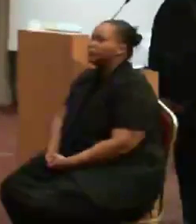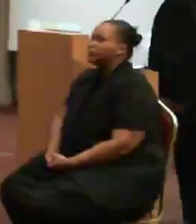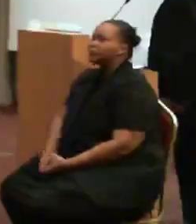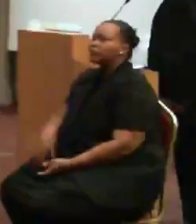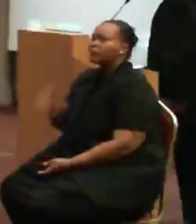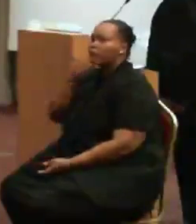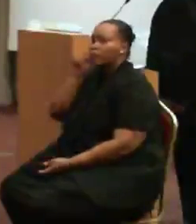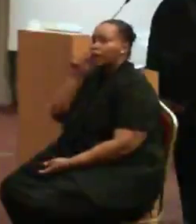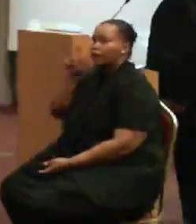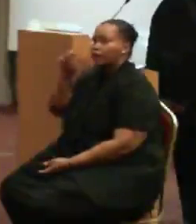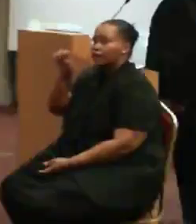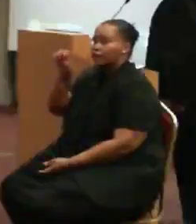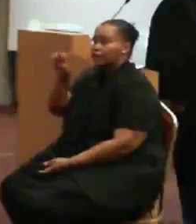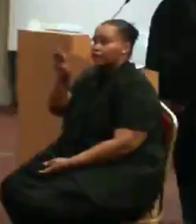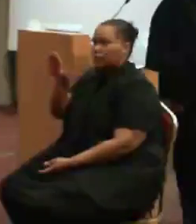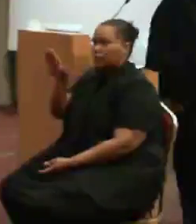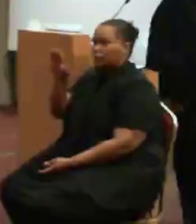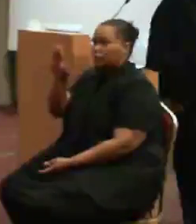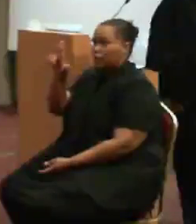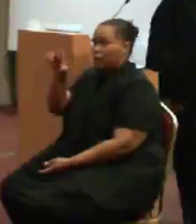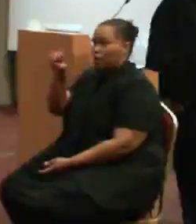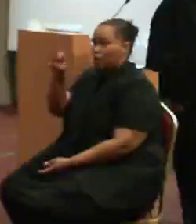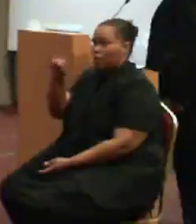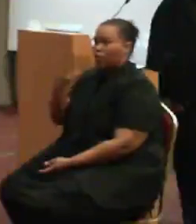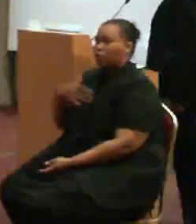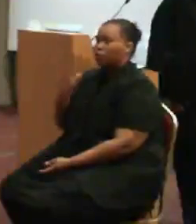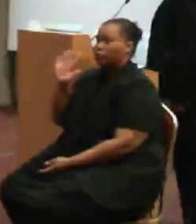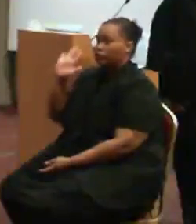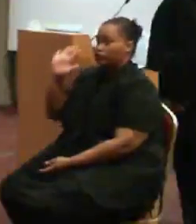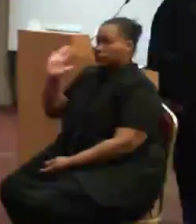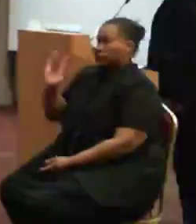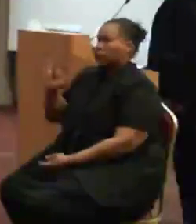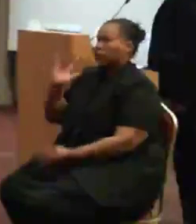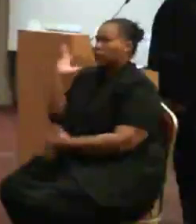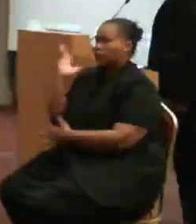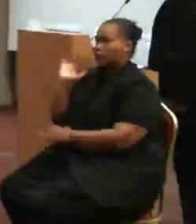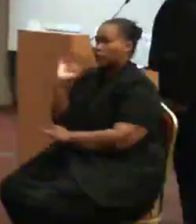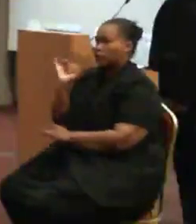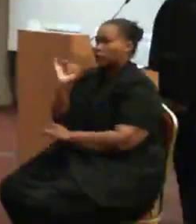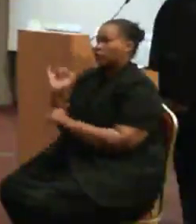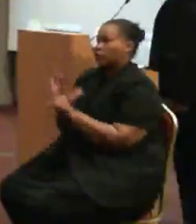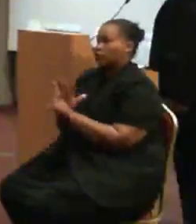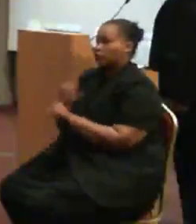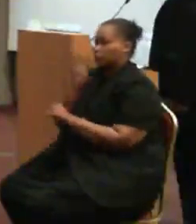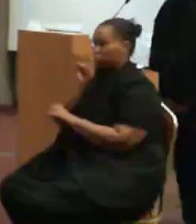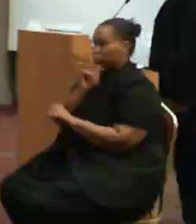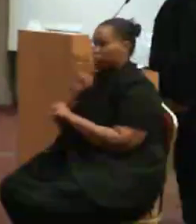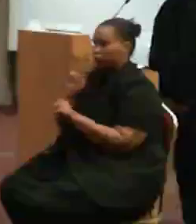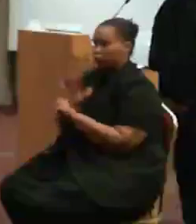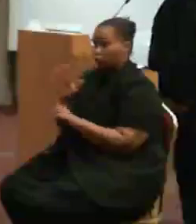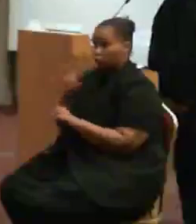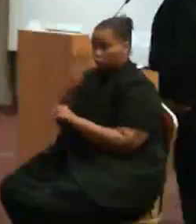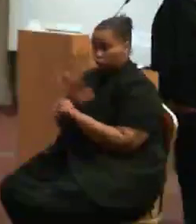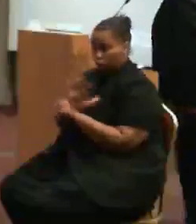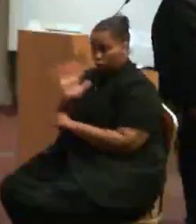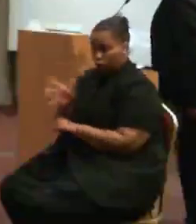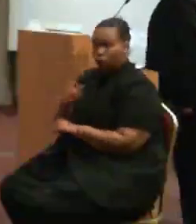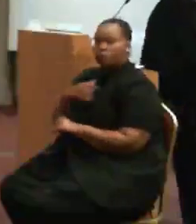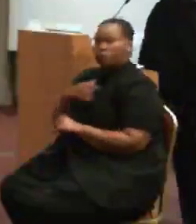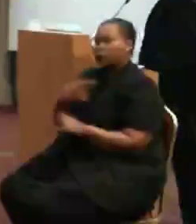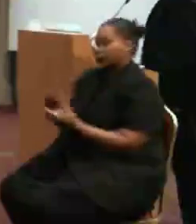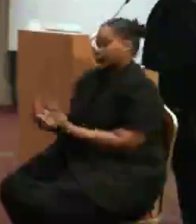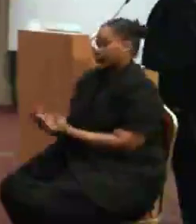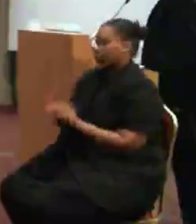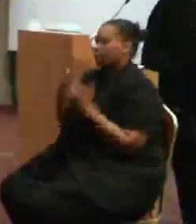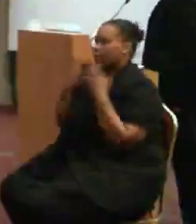Mr. Ted Blom, do you solemnly declare that the facts you are going to share with this panel today will be the truth and the whole truth? I do.